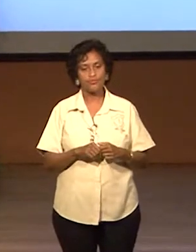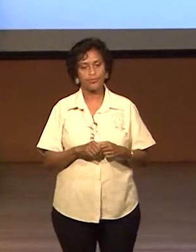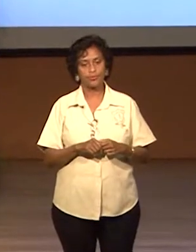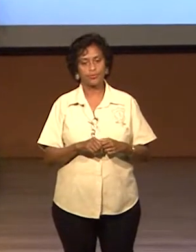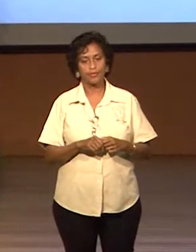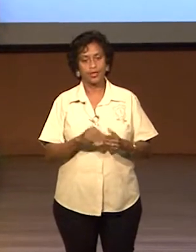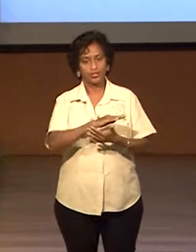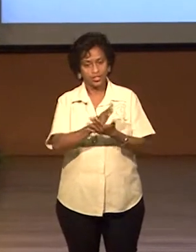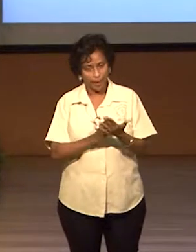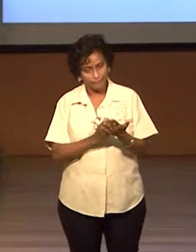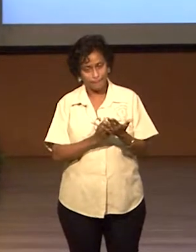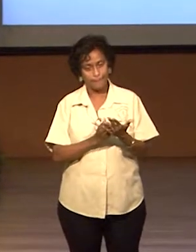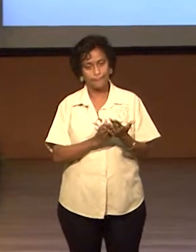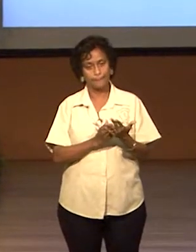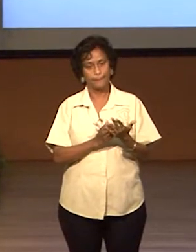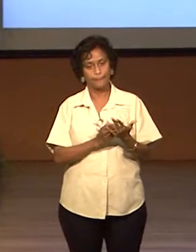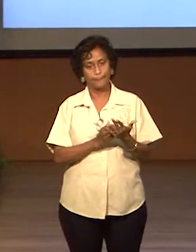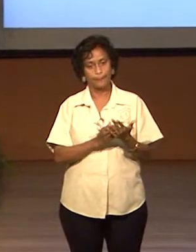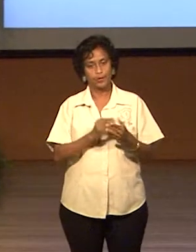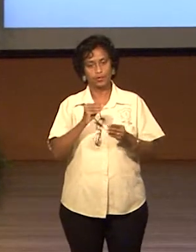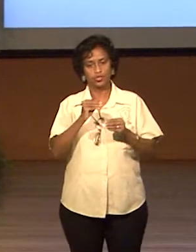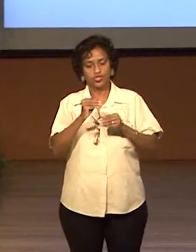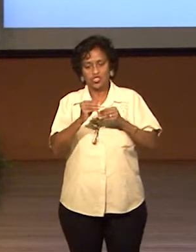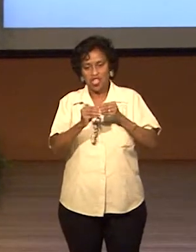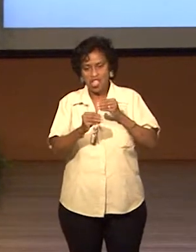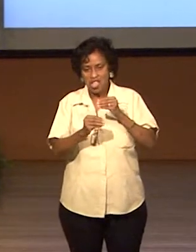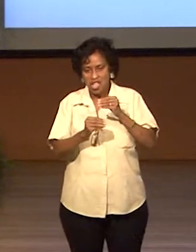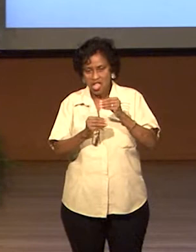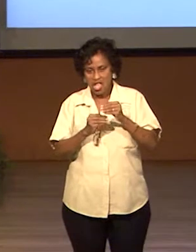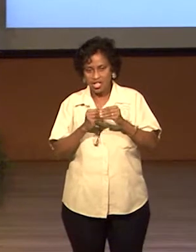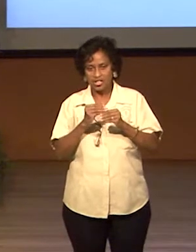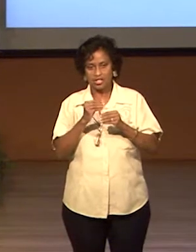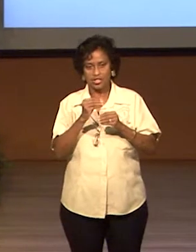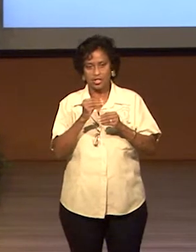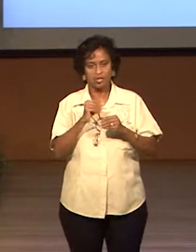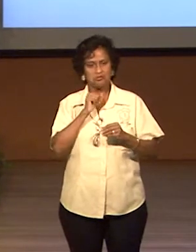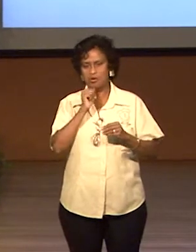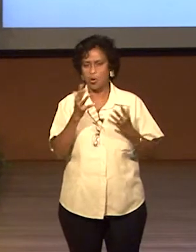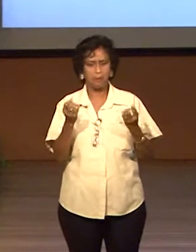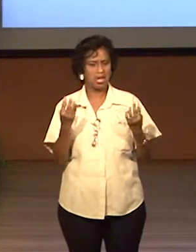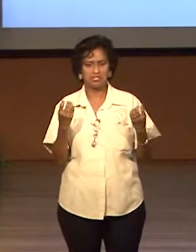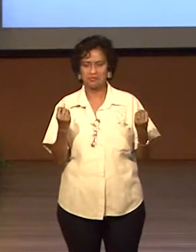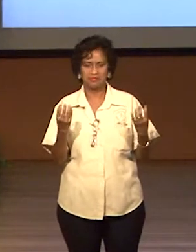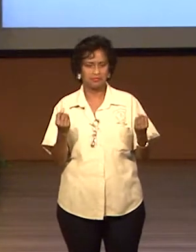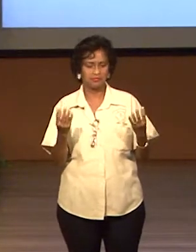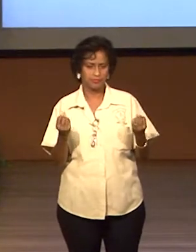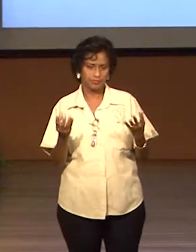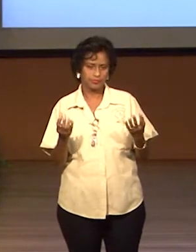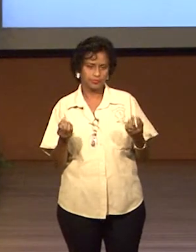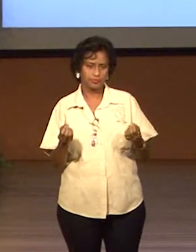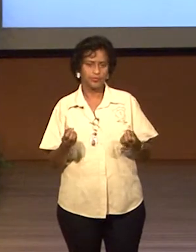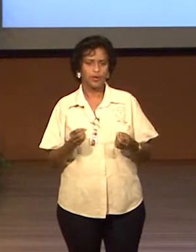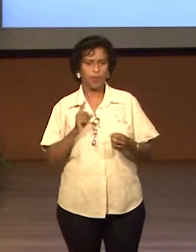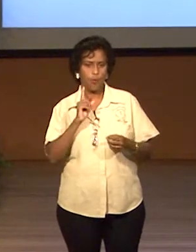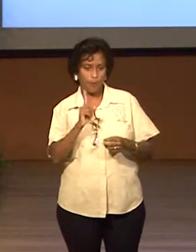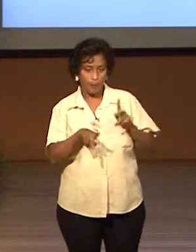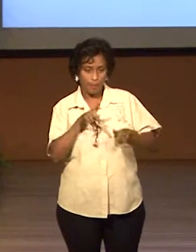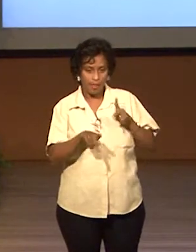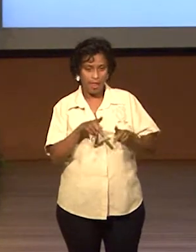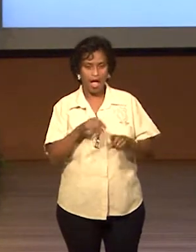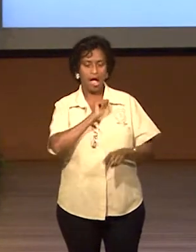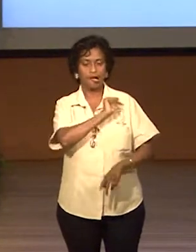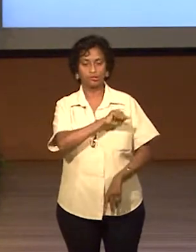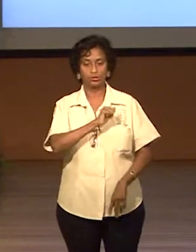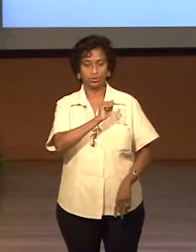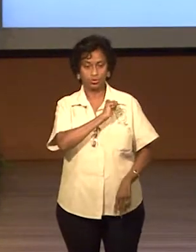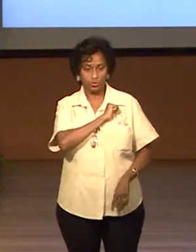a bit. I agree that it hasn't shifted very much, but I think people, for all the reasons that we know